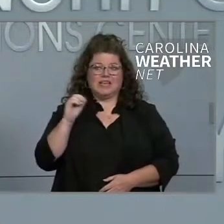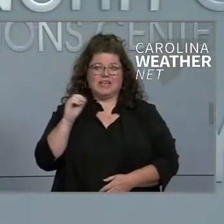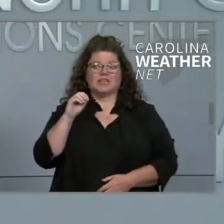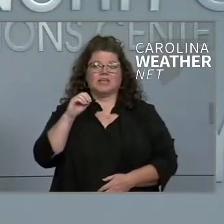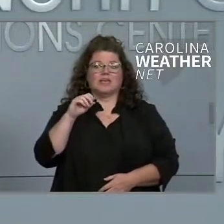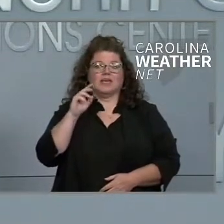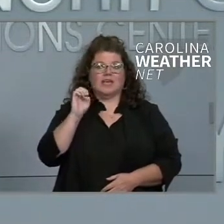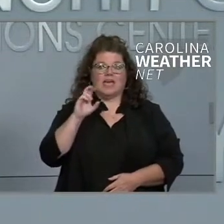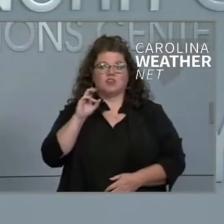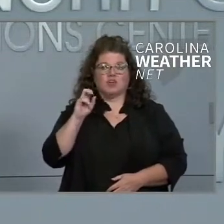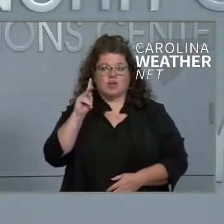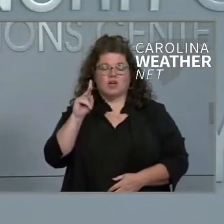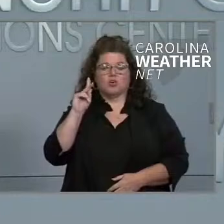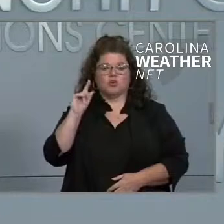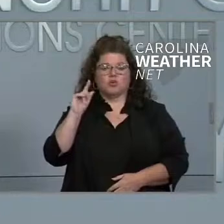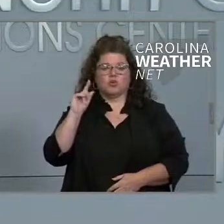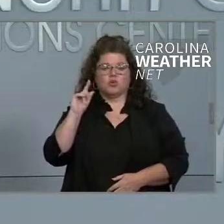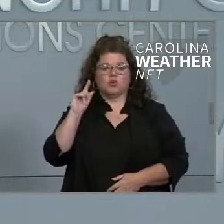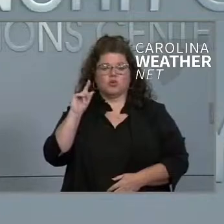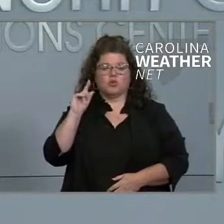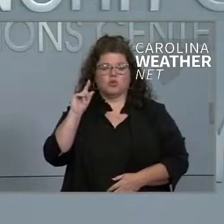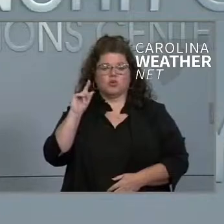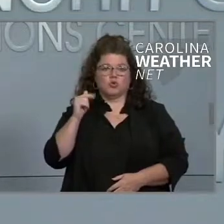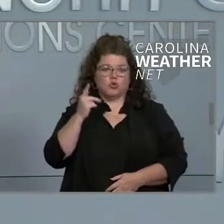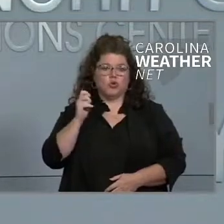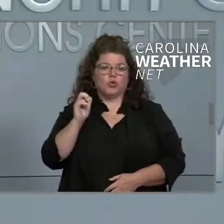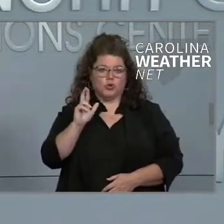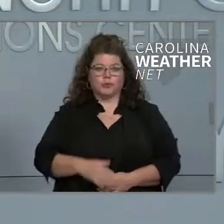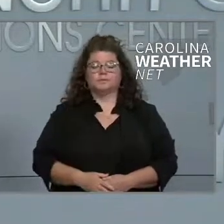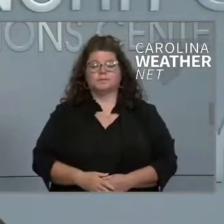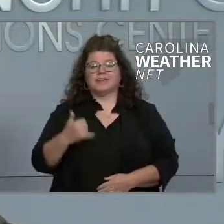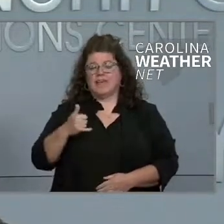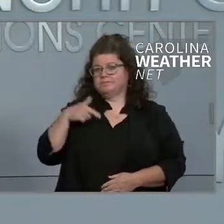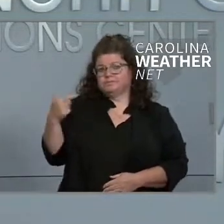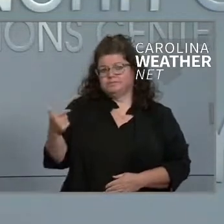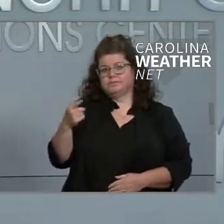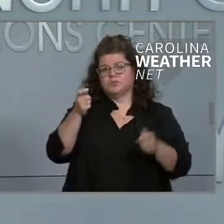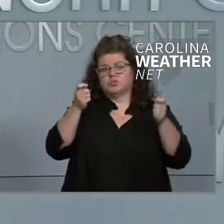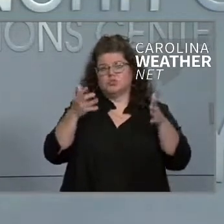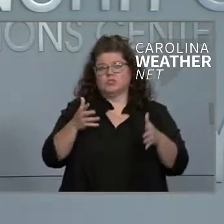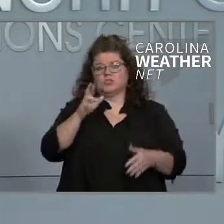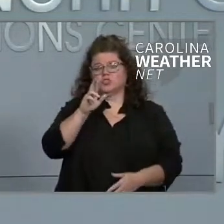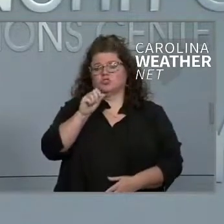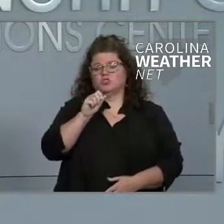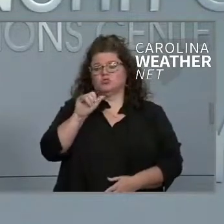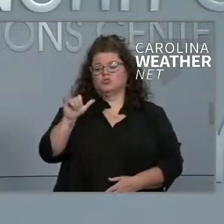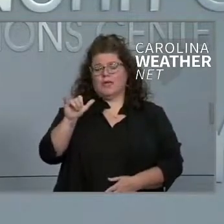Kugler. At this, I'll ask Director Ray for his update.